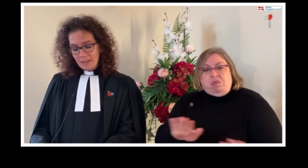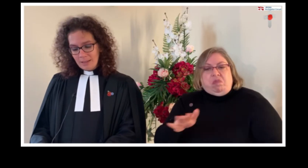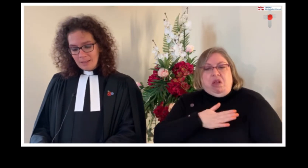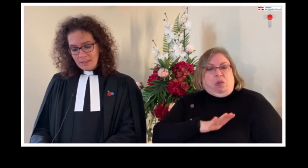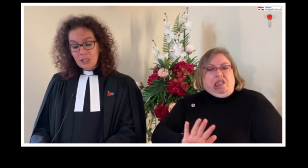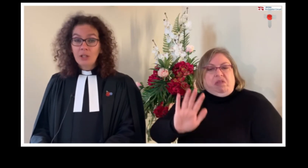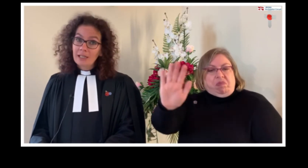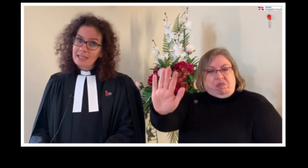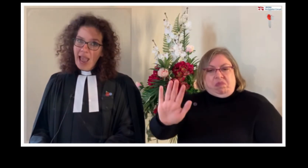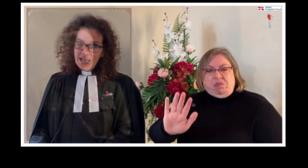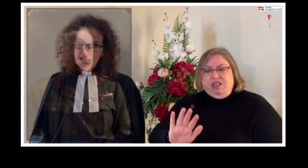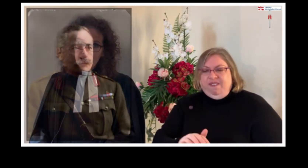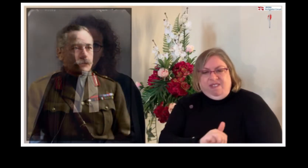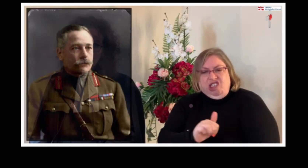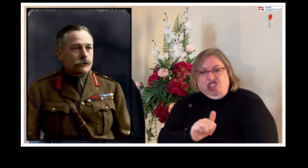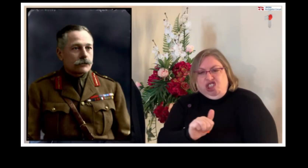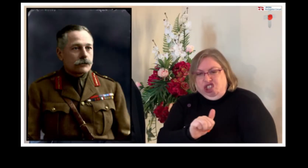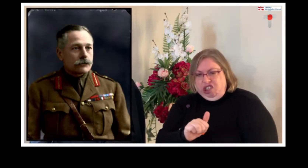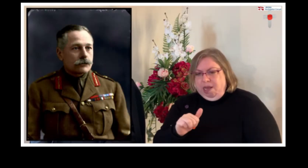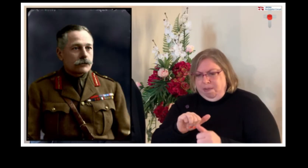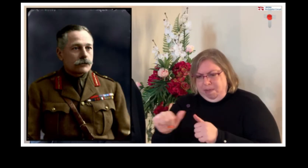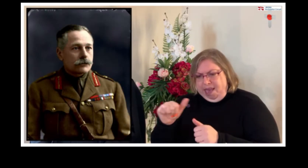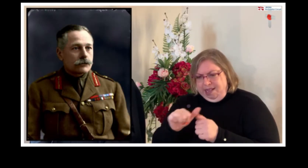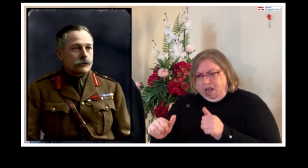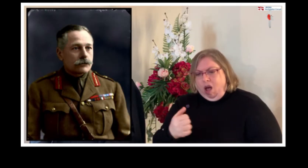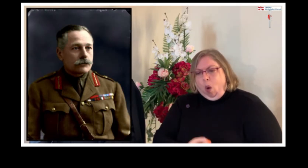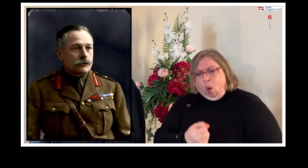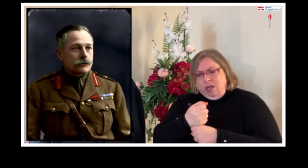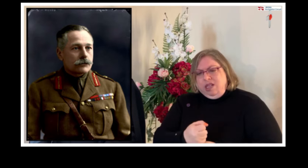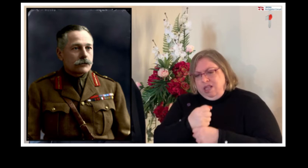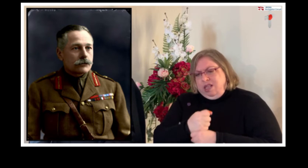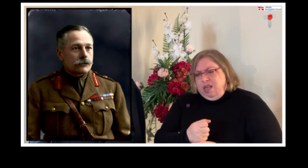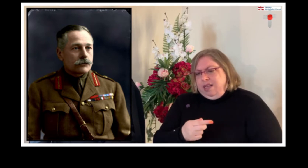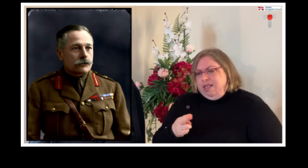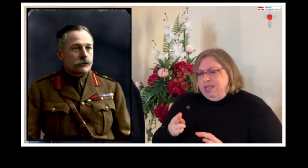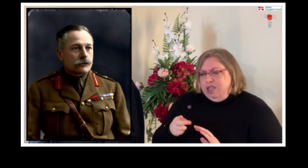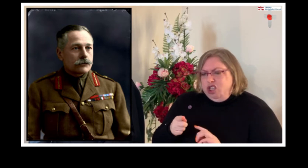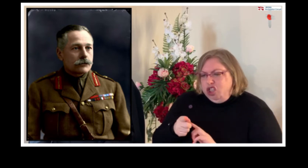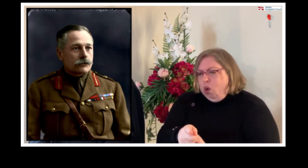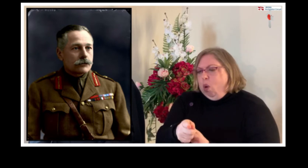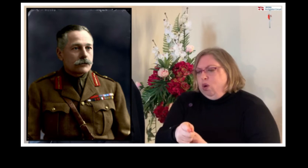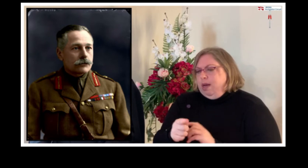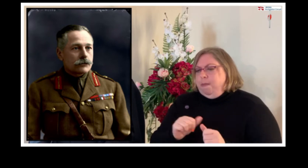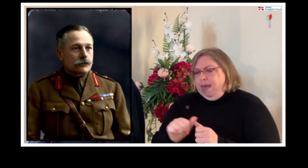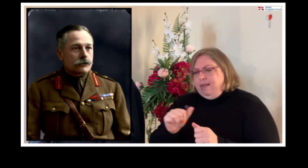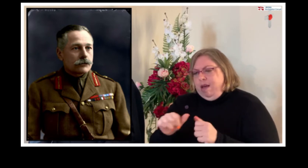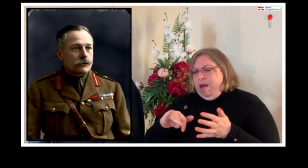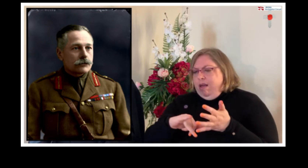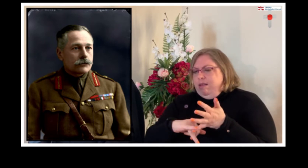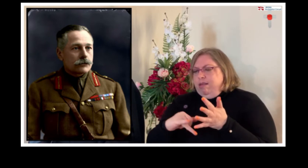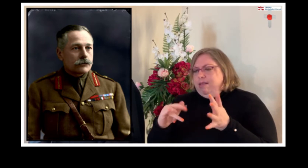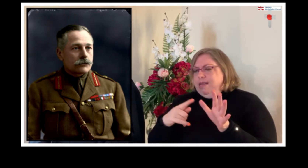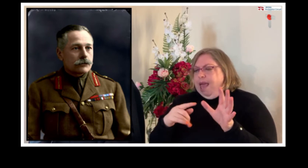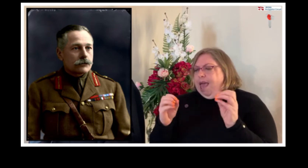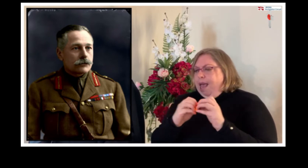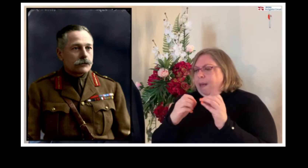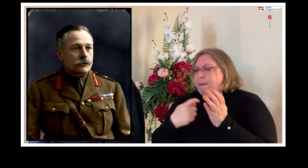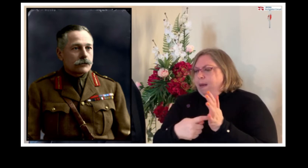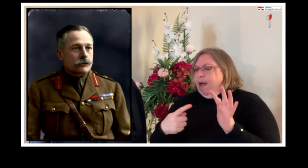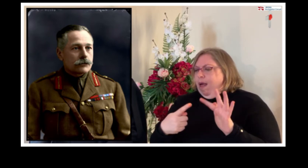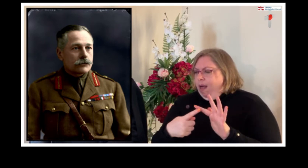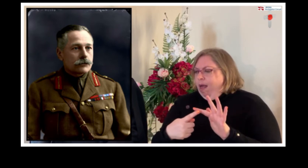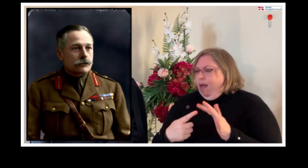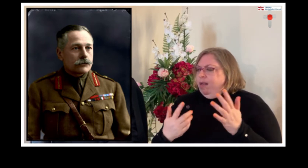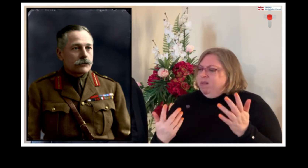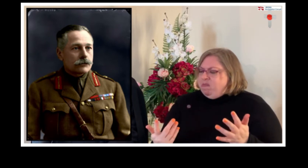slaughter, Douglas Haig, the British commander, who had himself been at that very battle in